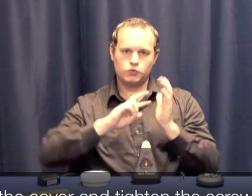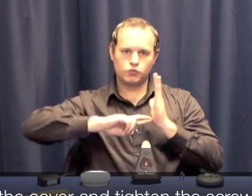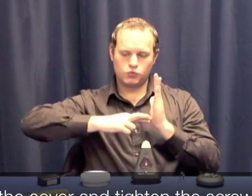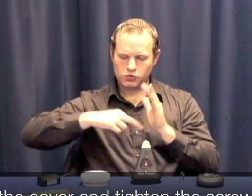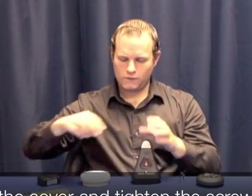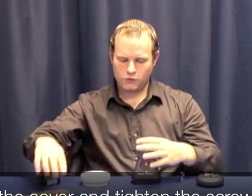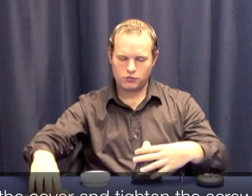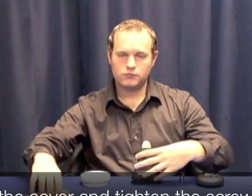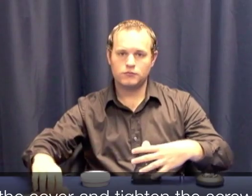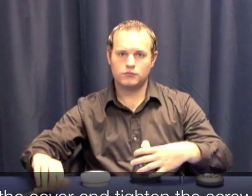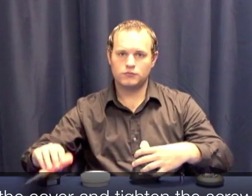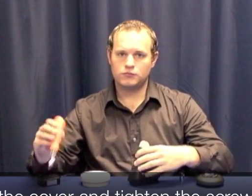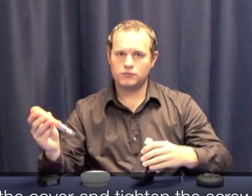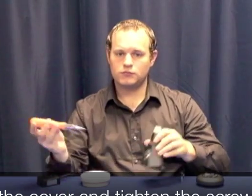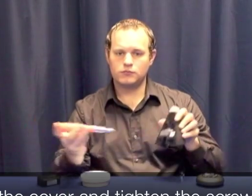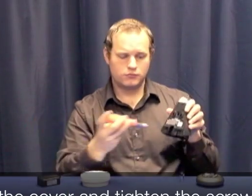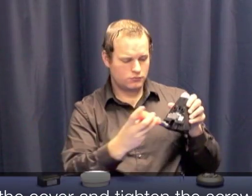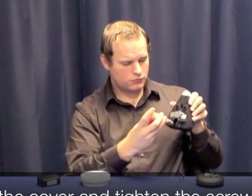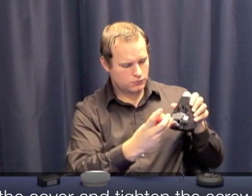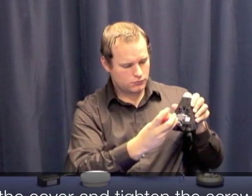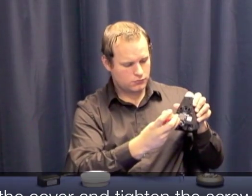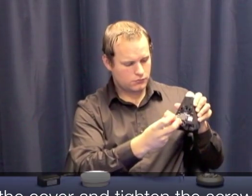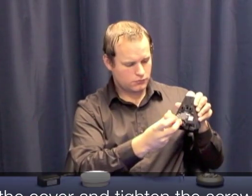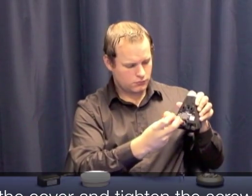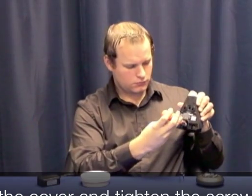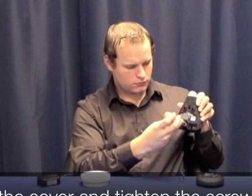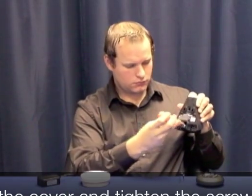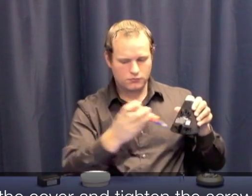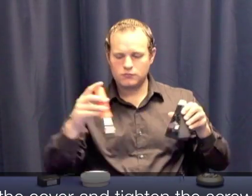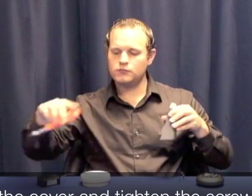Close the cover and tighten the screw.